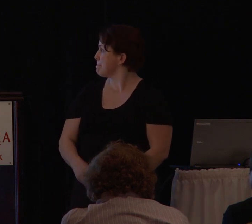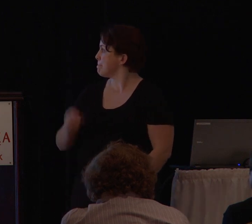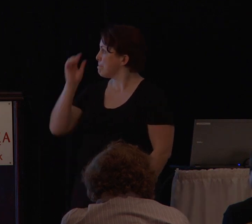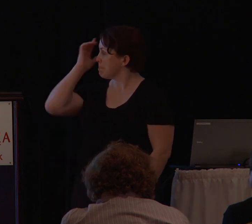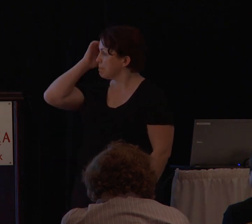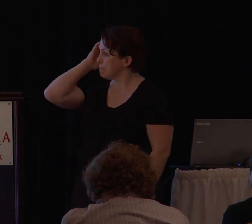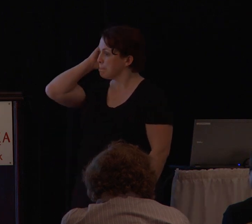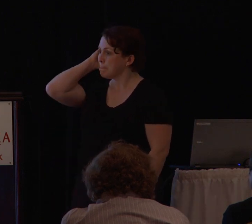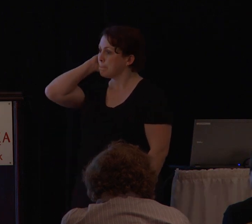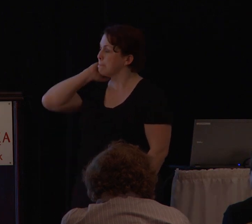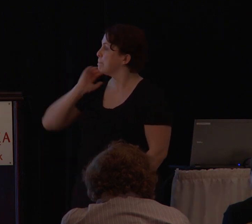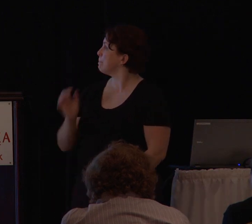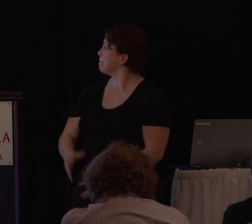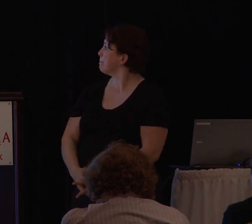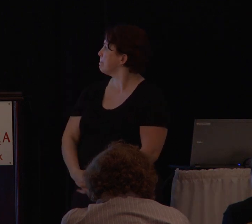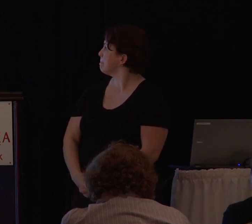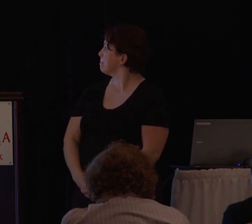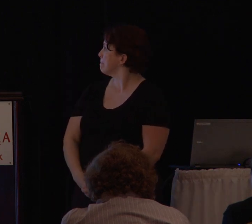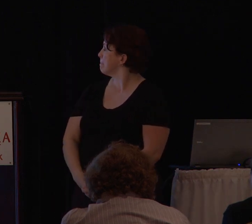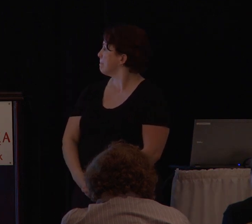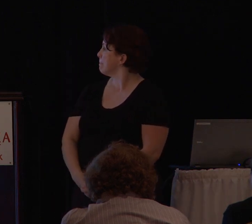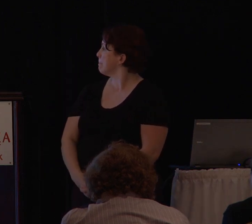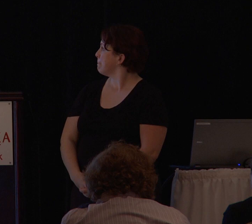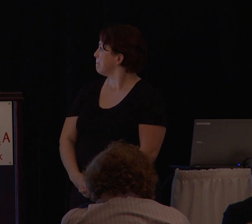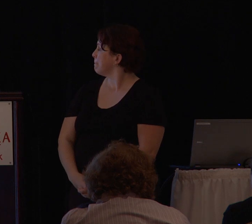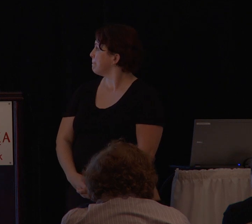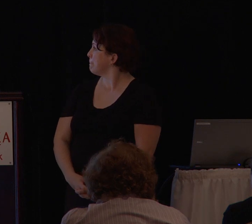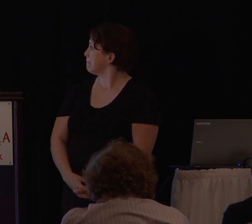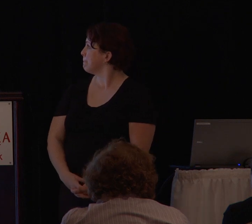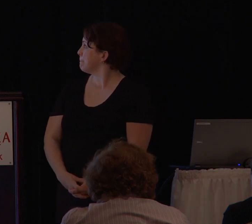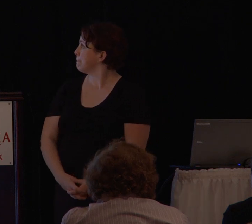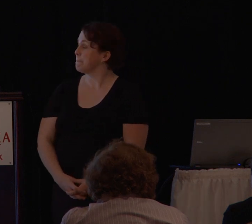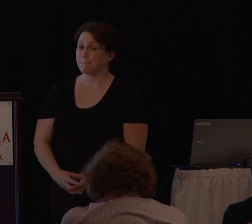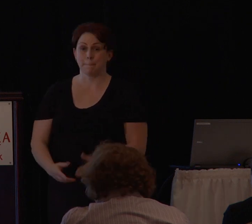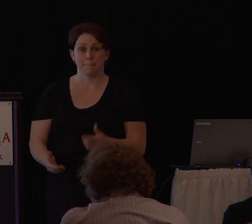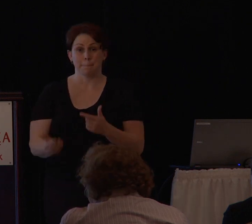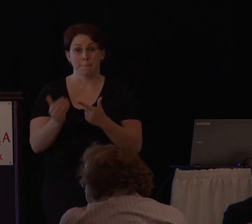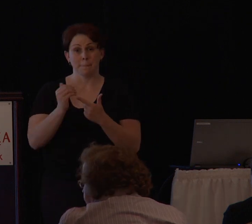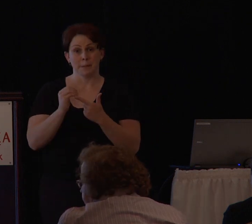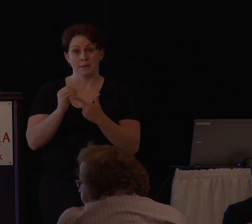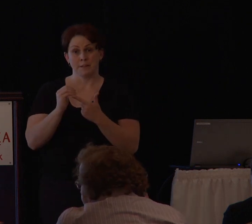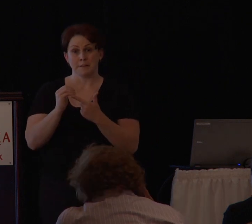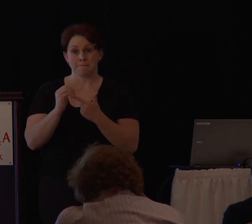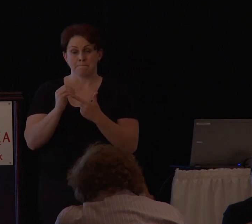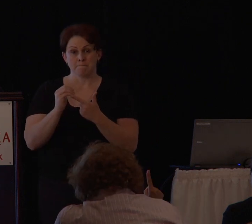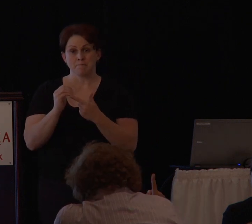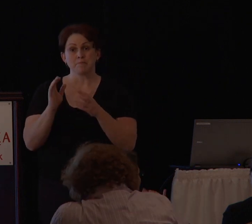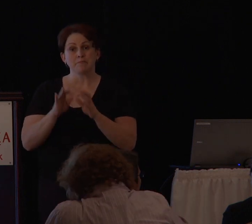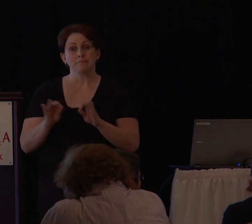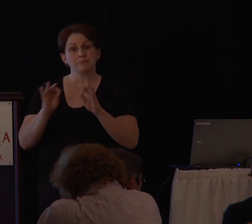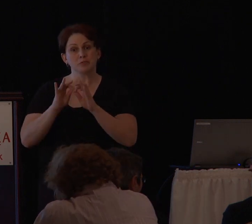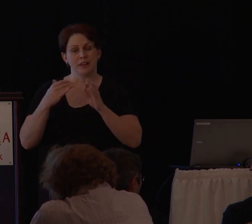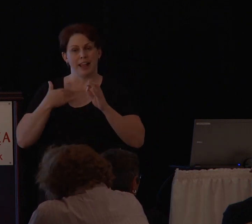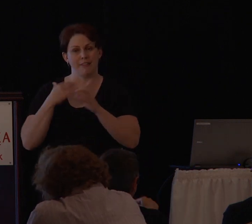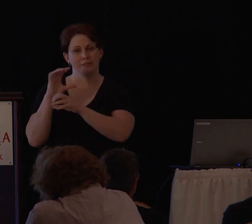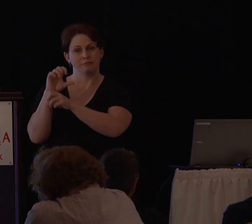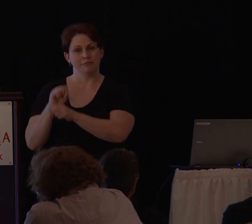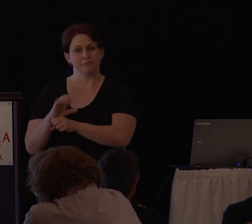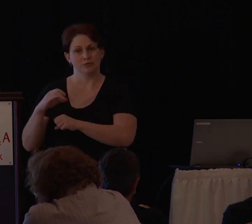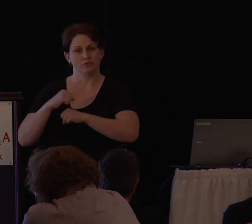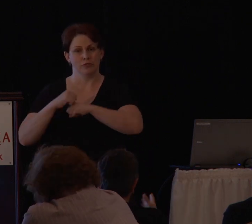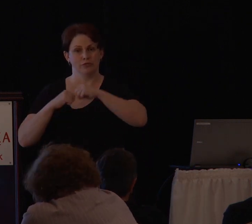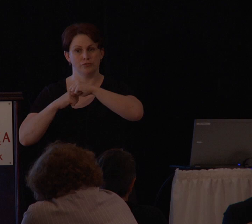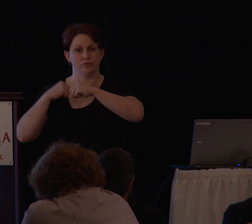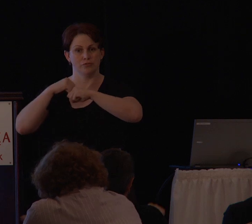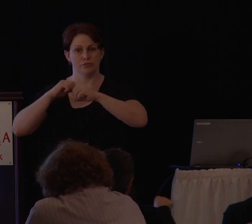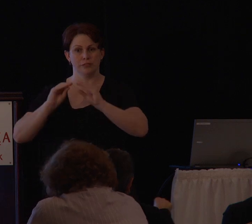The second key strategy that they said was around having a structured routine. They said a lot of the children like to